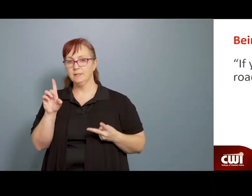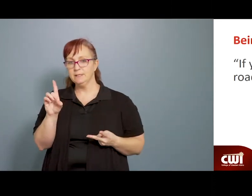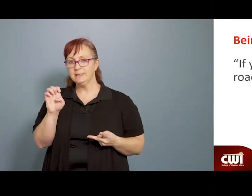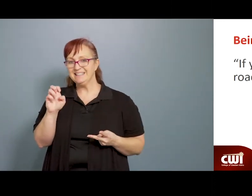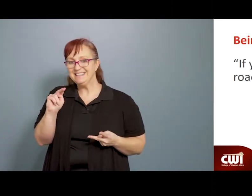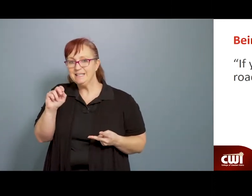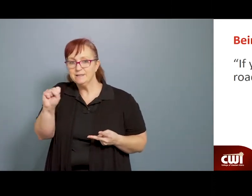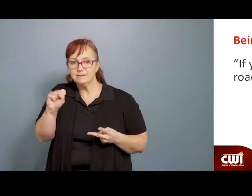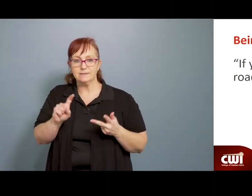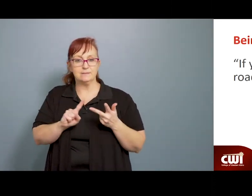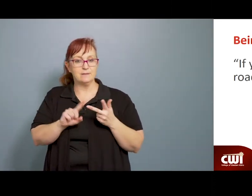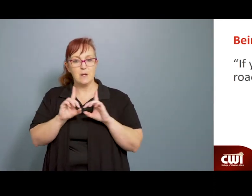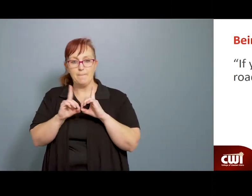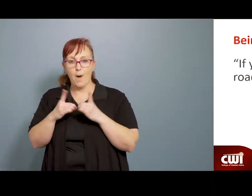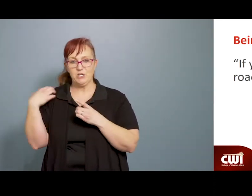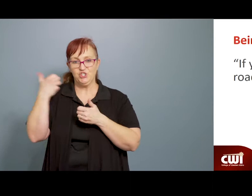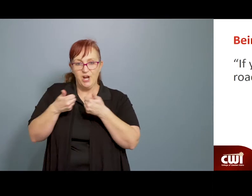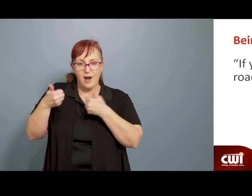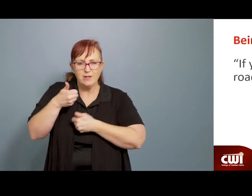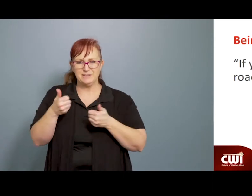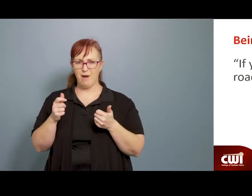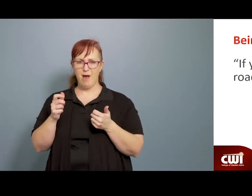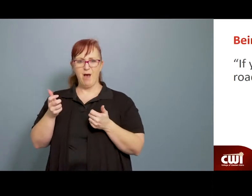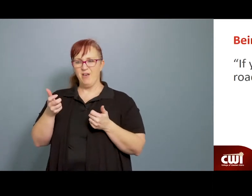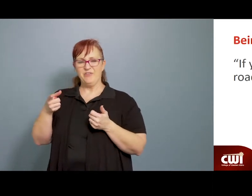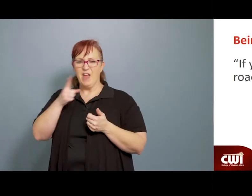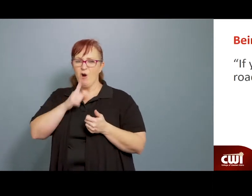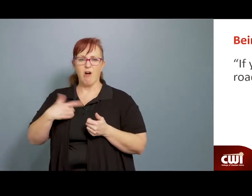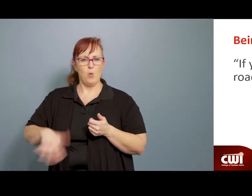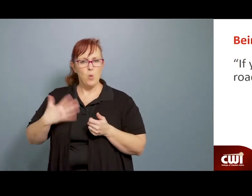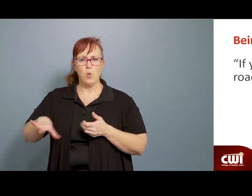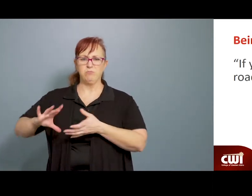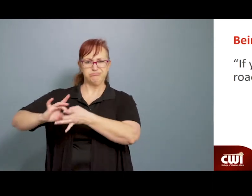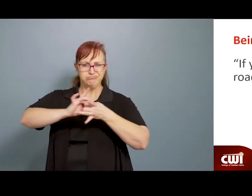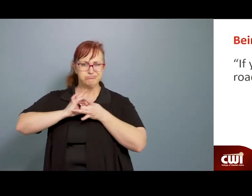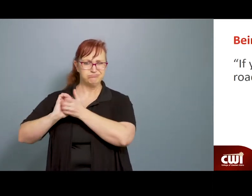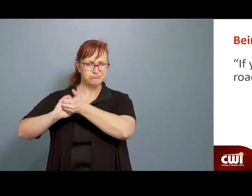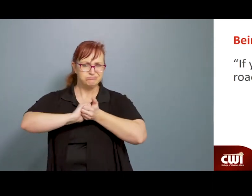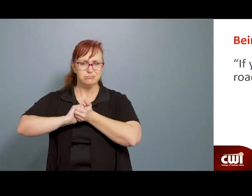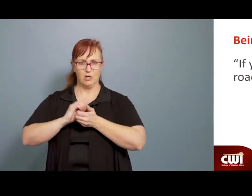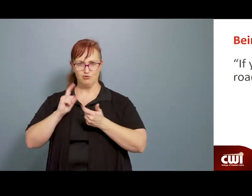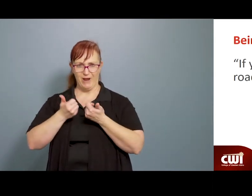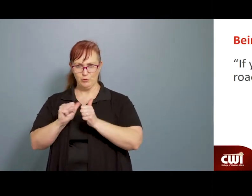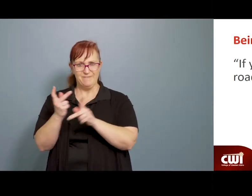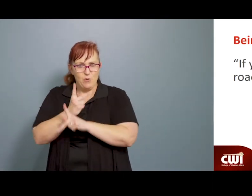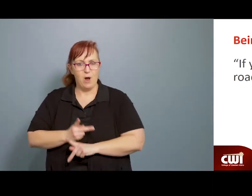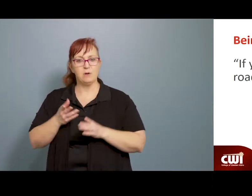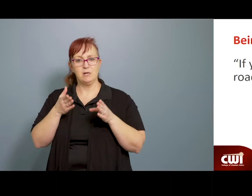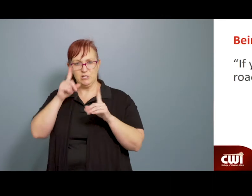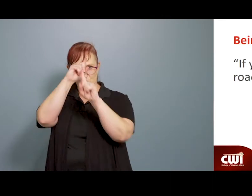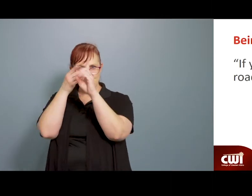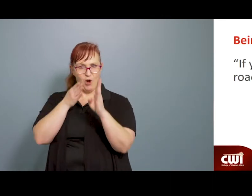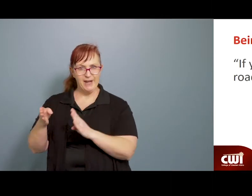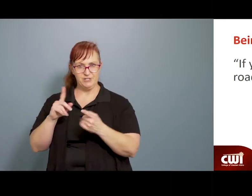and PC, purposefully setting out a strategy that helps CWI get to where they're at.